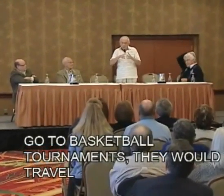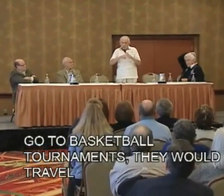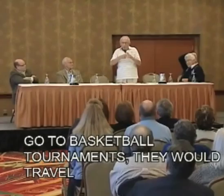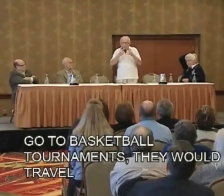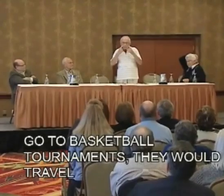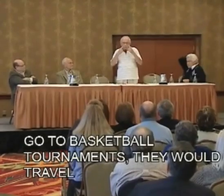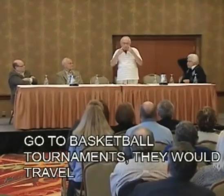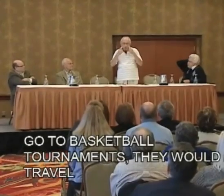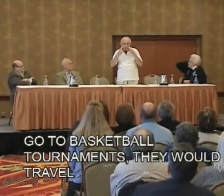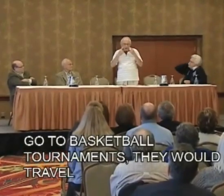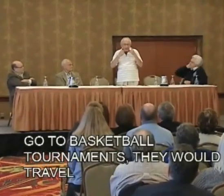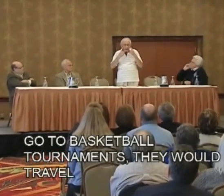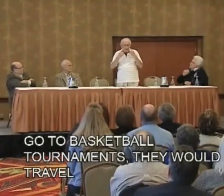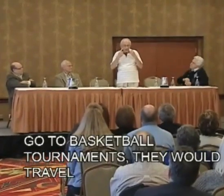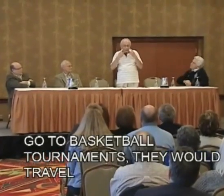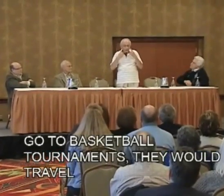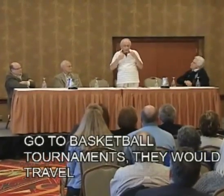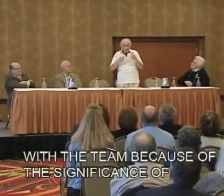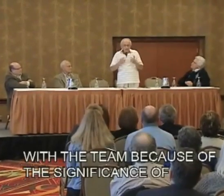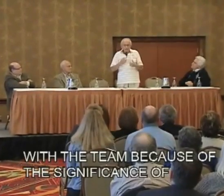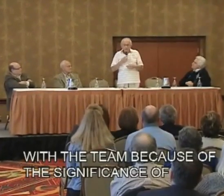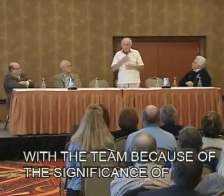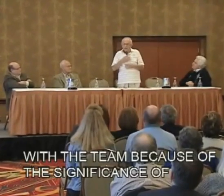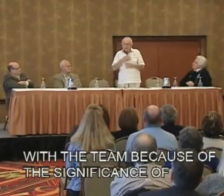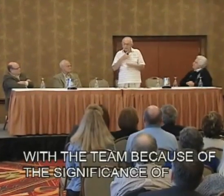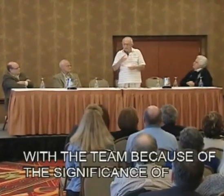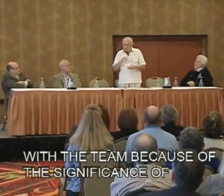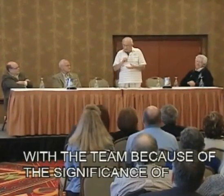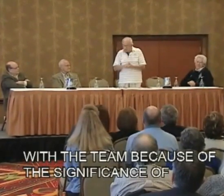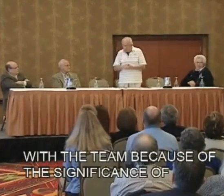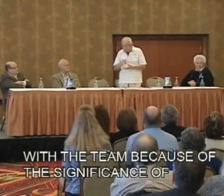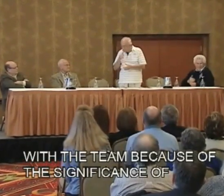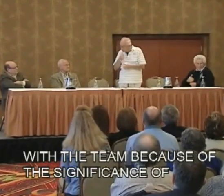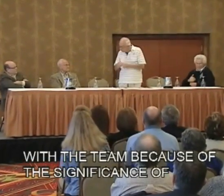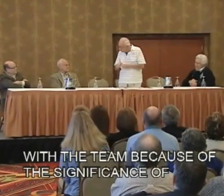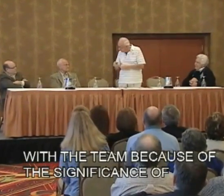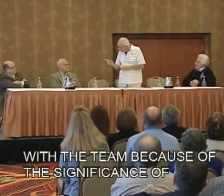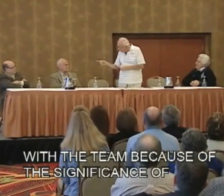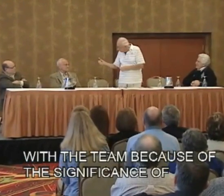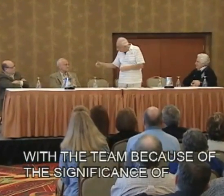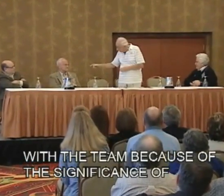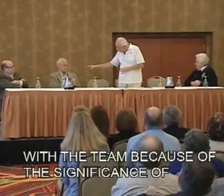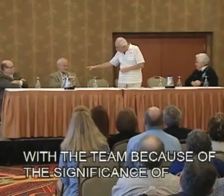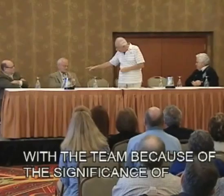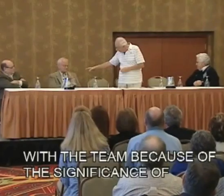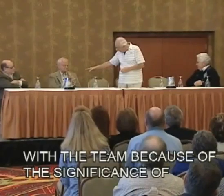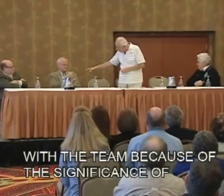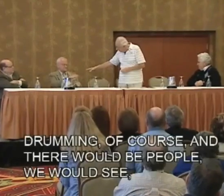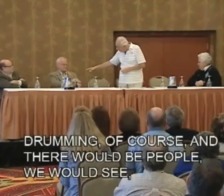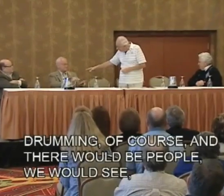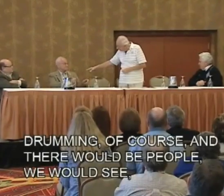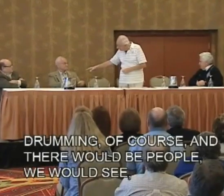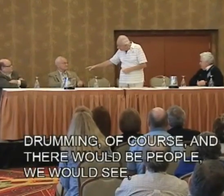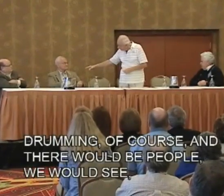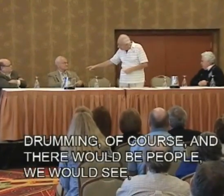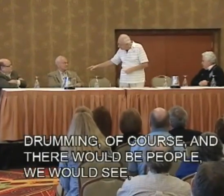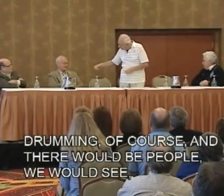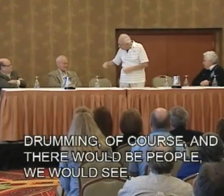of drumming of course and there would be people we would see who would actually be in tears they would be inspired by the drumming do you remember that Frank you do